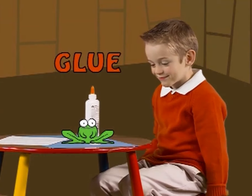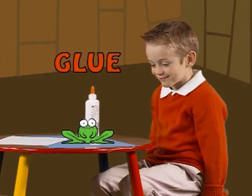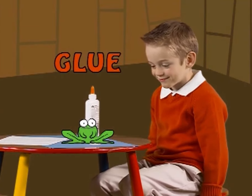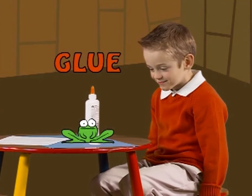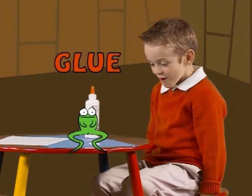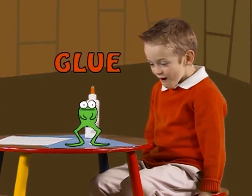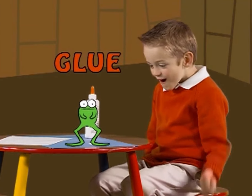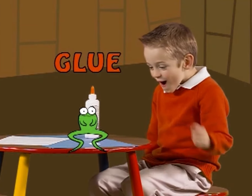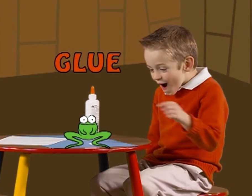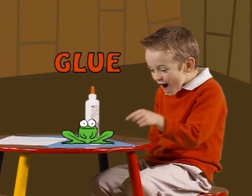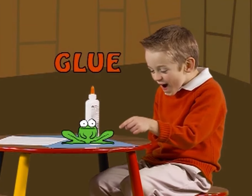Glue.